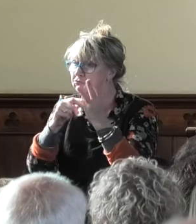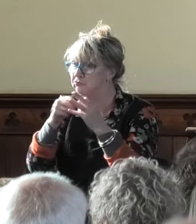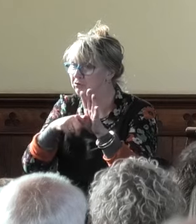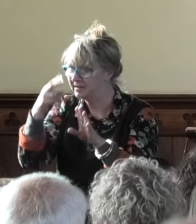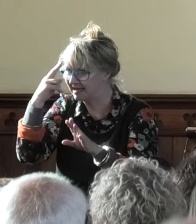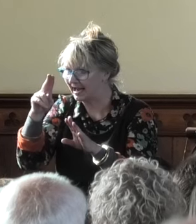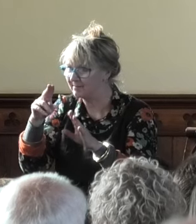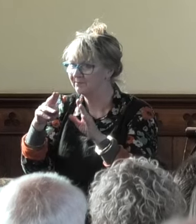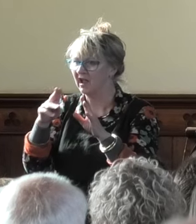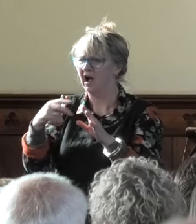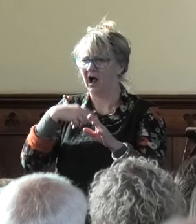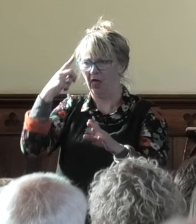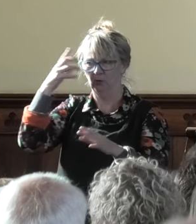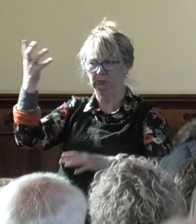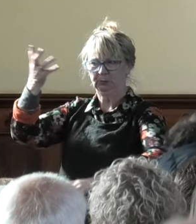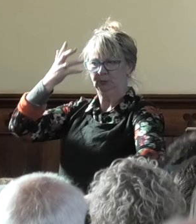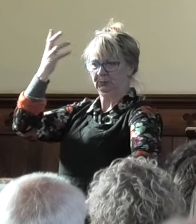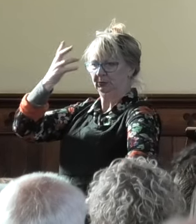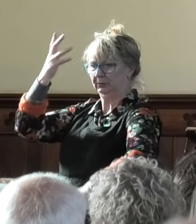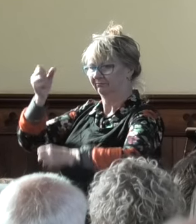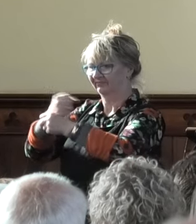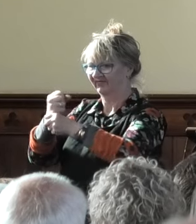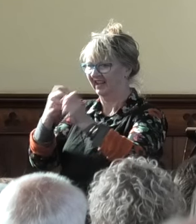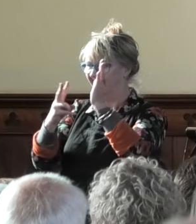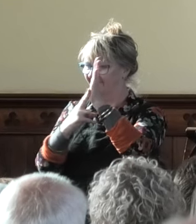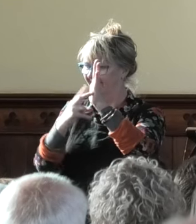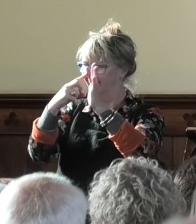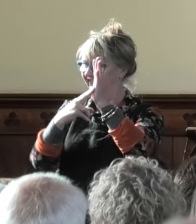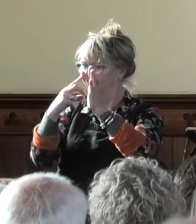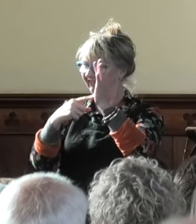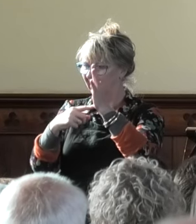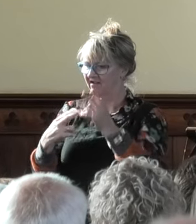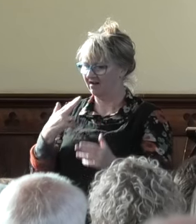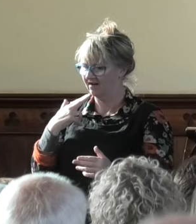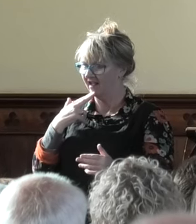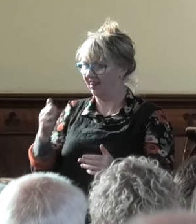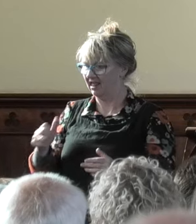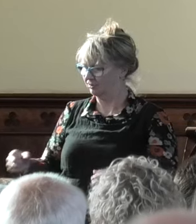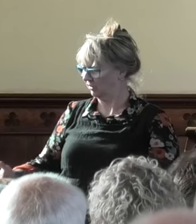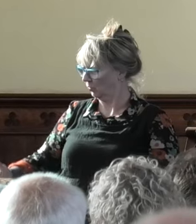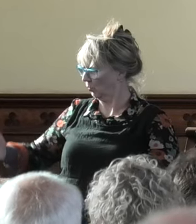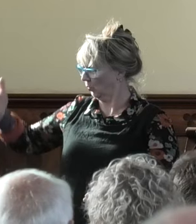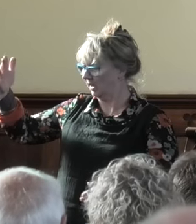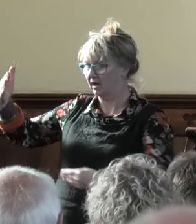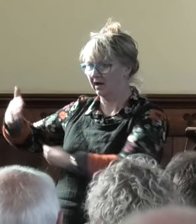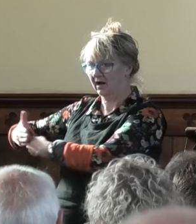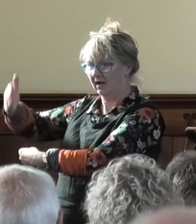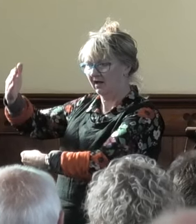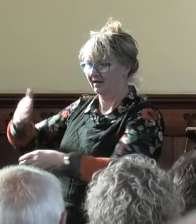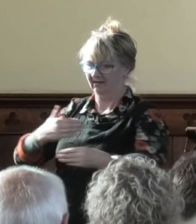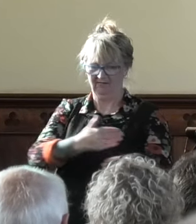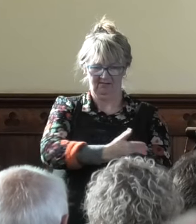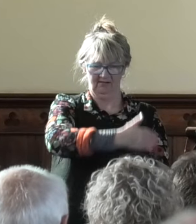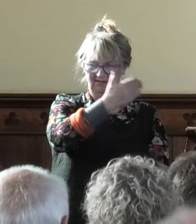She says, "I thought it was so fancy because it had a velvet interior and electric windows." Stephen's nodding.